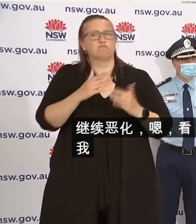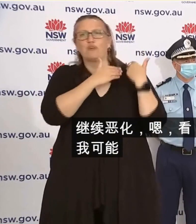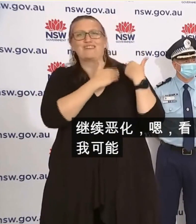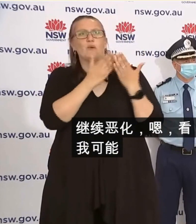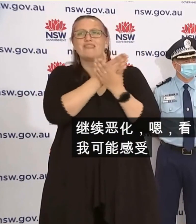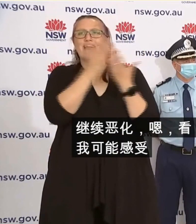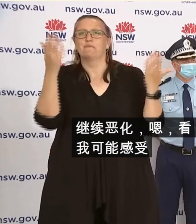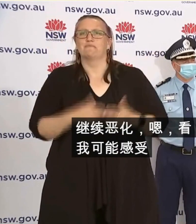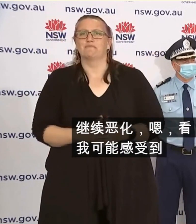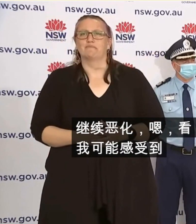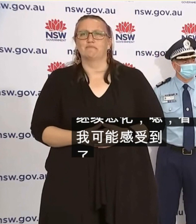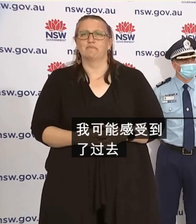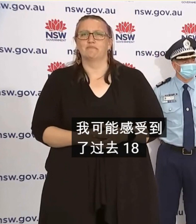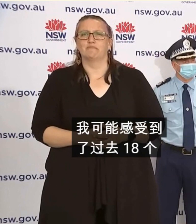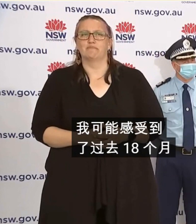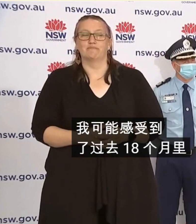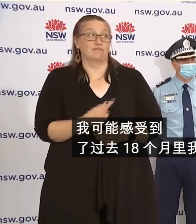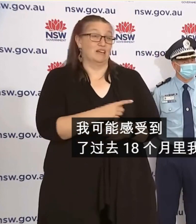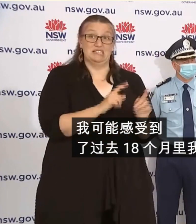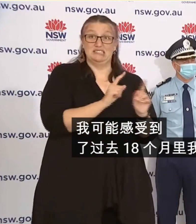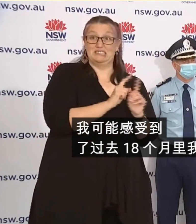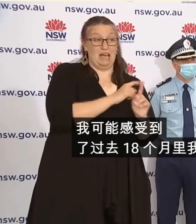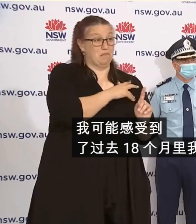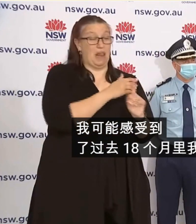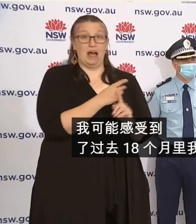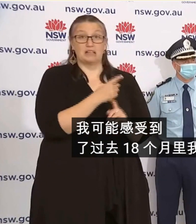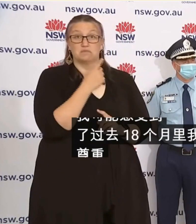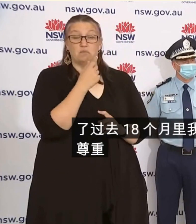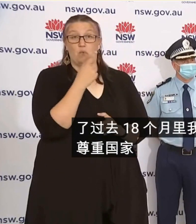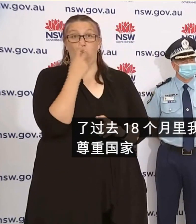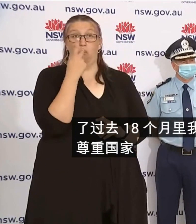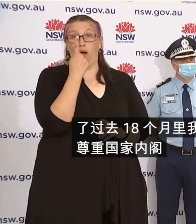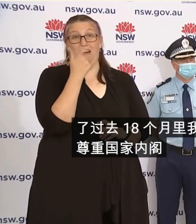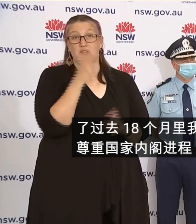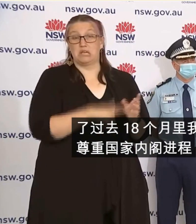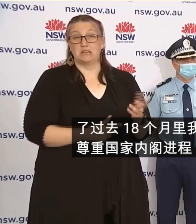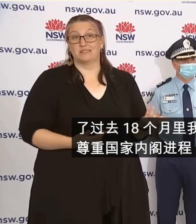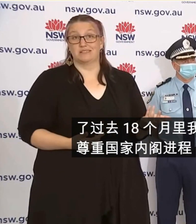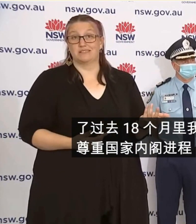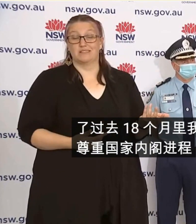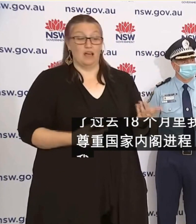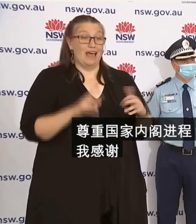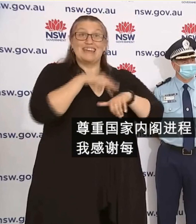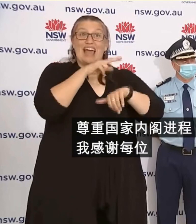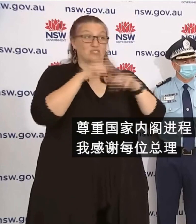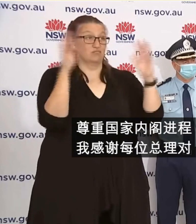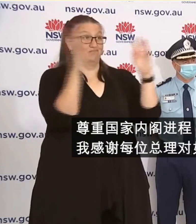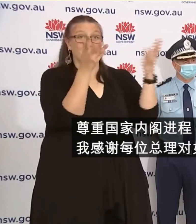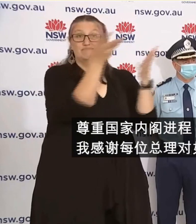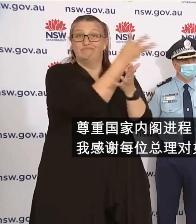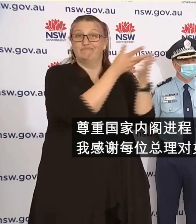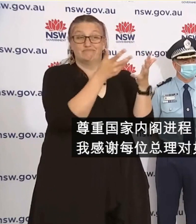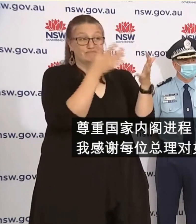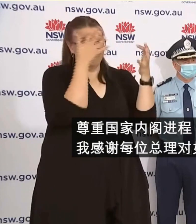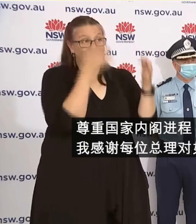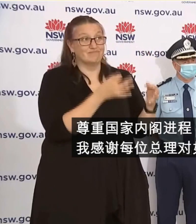I probably felt the same pressure I felt with them during the last 18 months. I respect the National Cabinet process. I